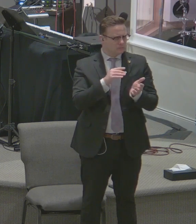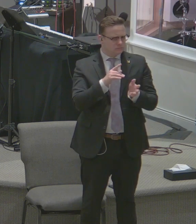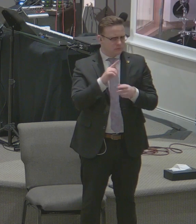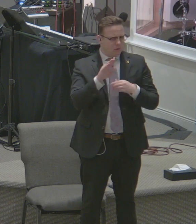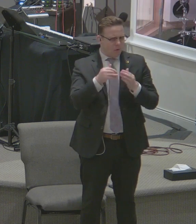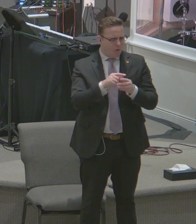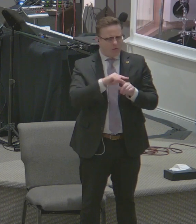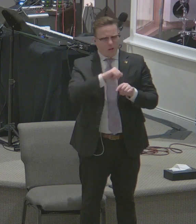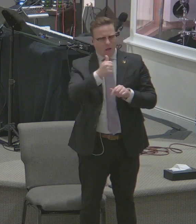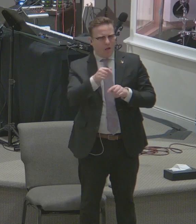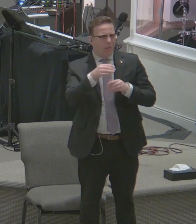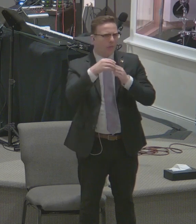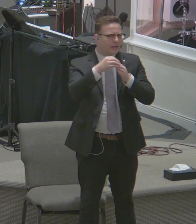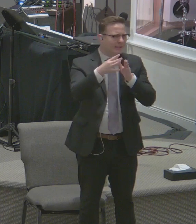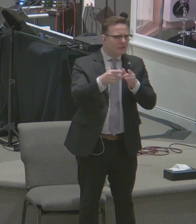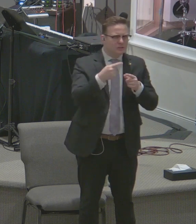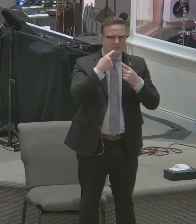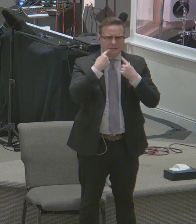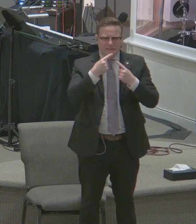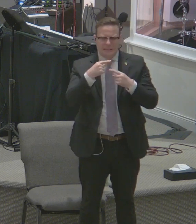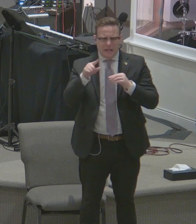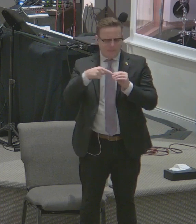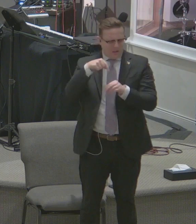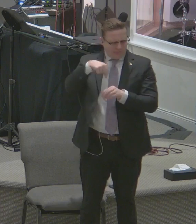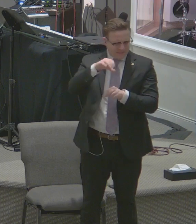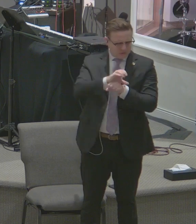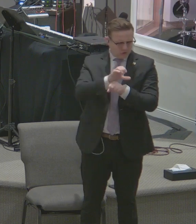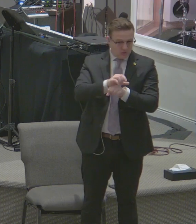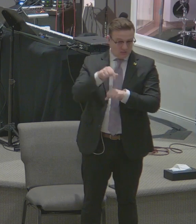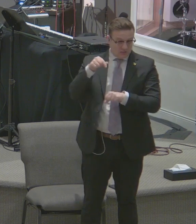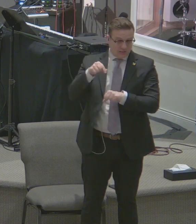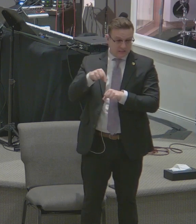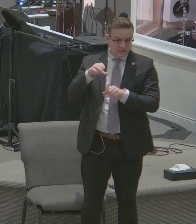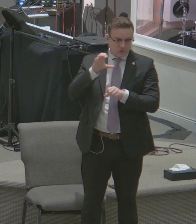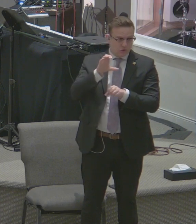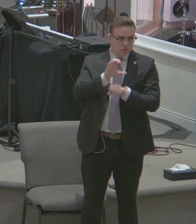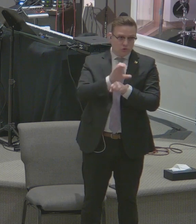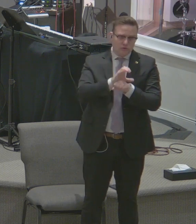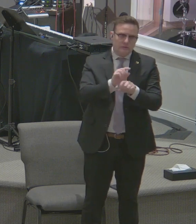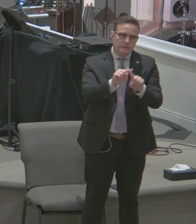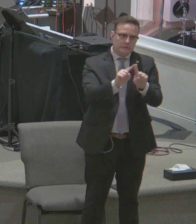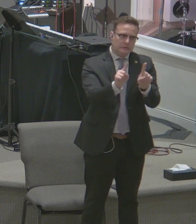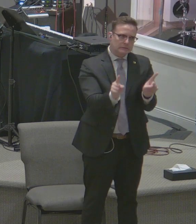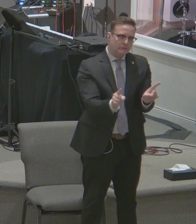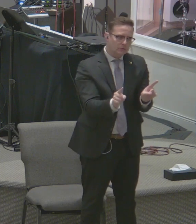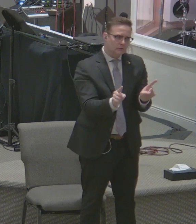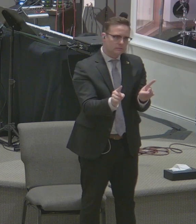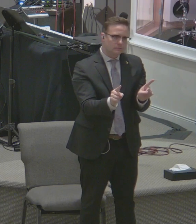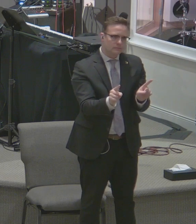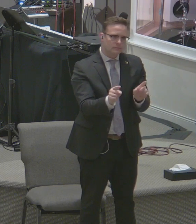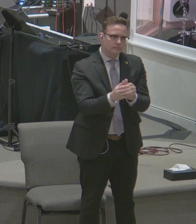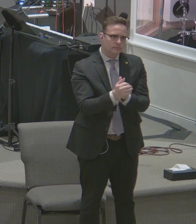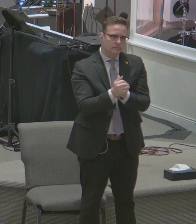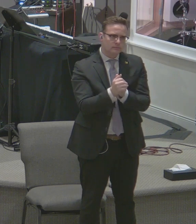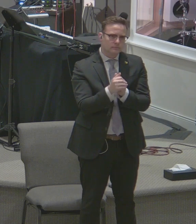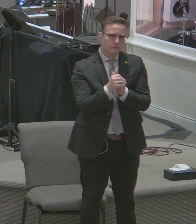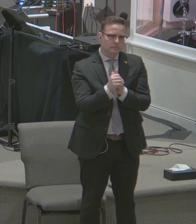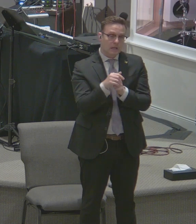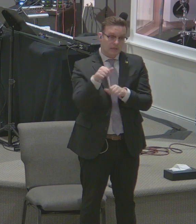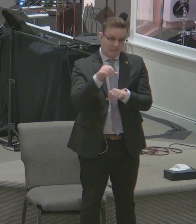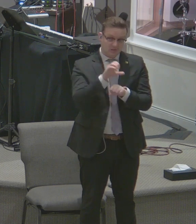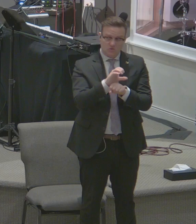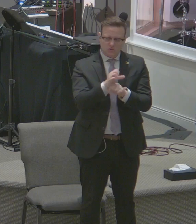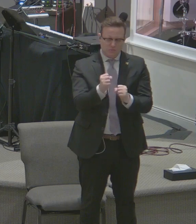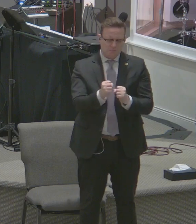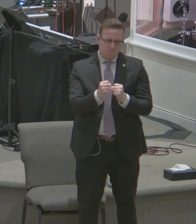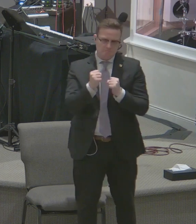Shelton, and he said, this church is extremely unique. It's so powerful. And he said,